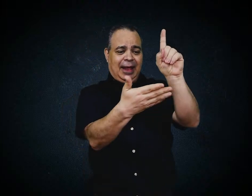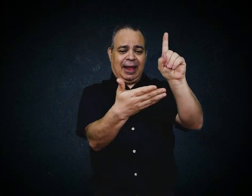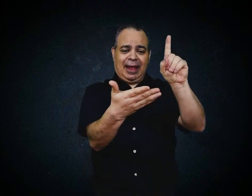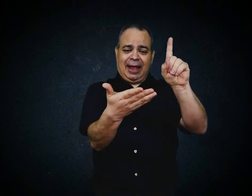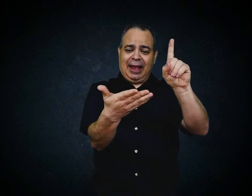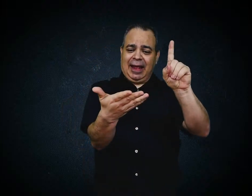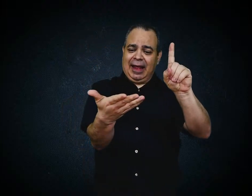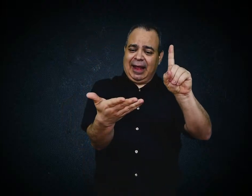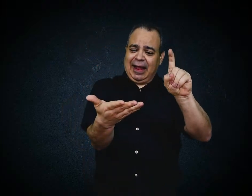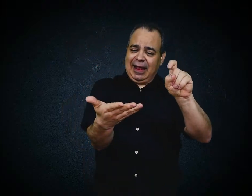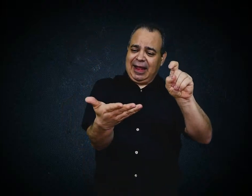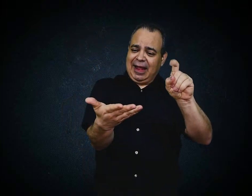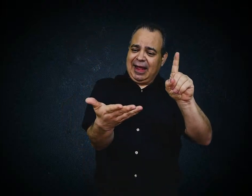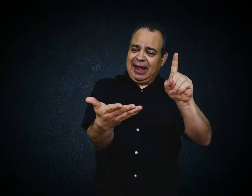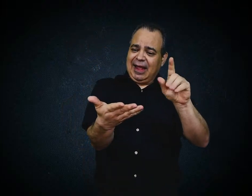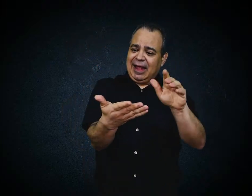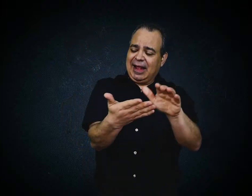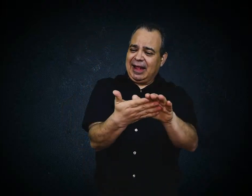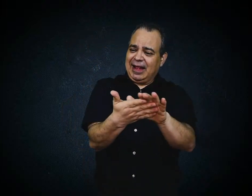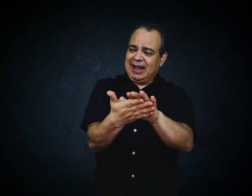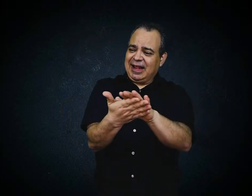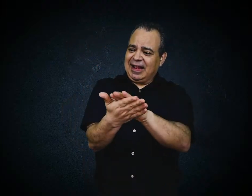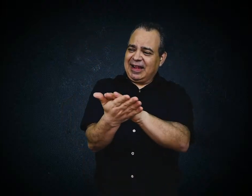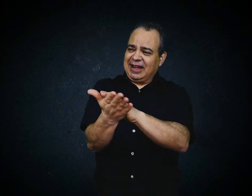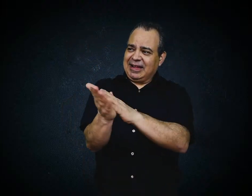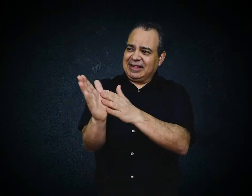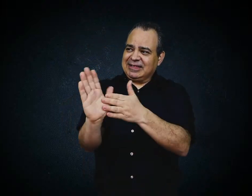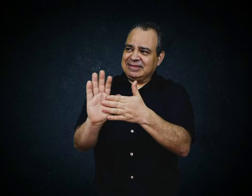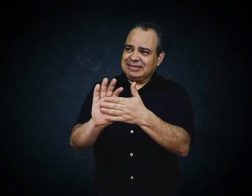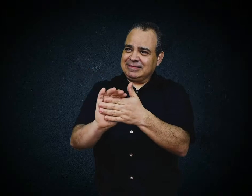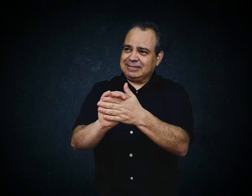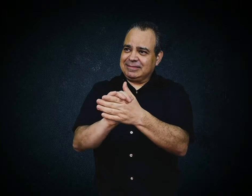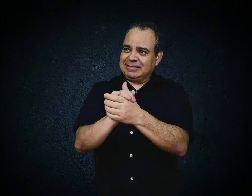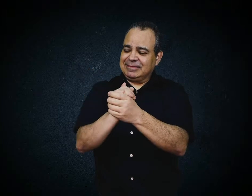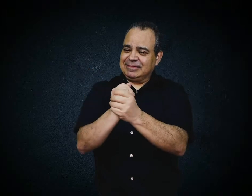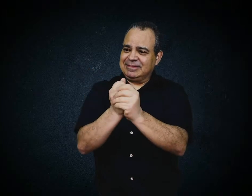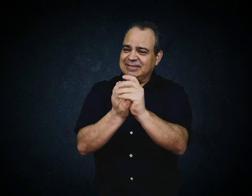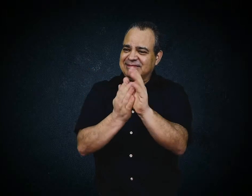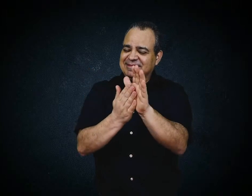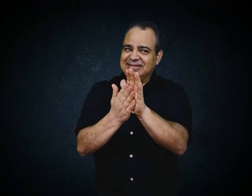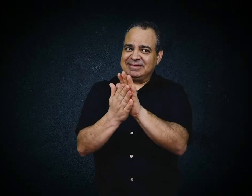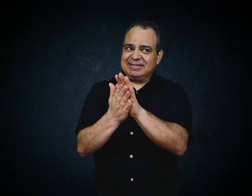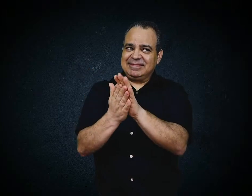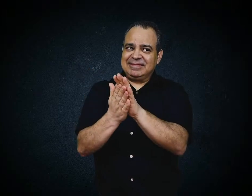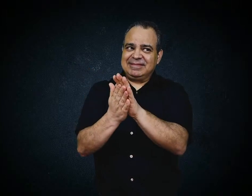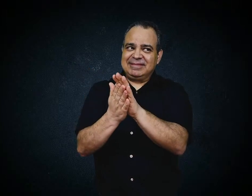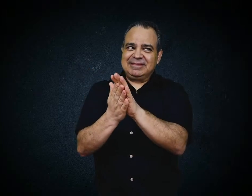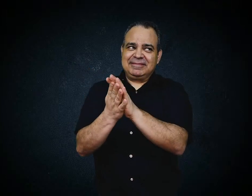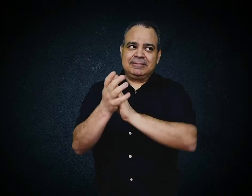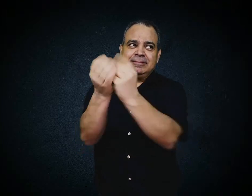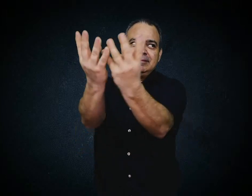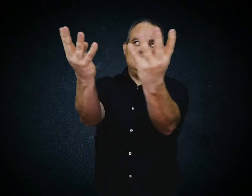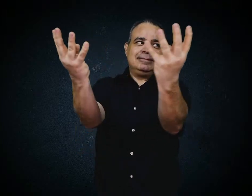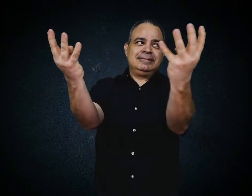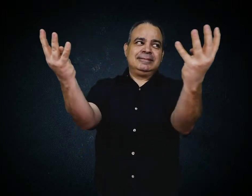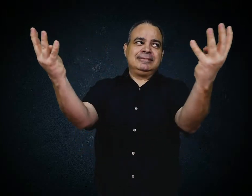While now we lather, rinse, repeat. We wonder how, we